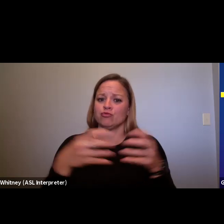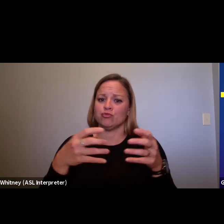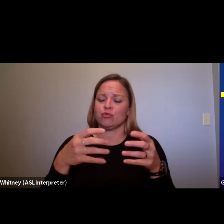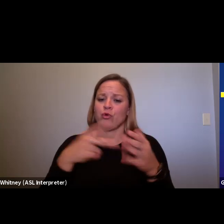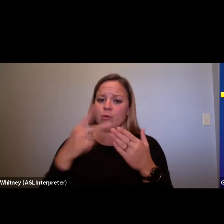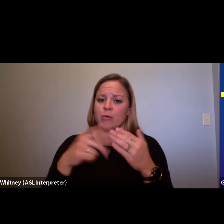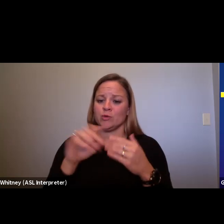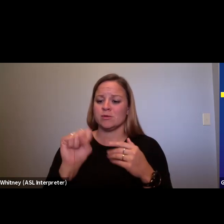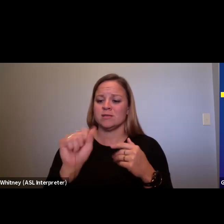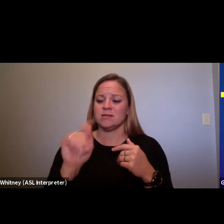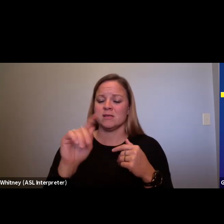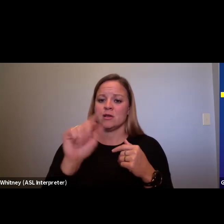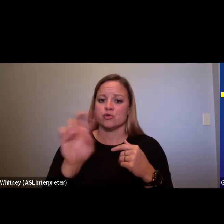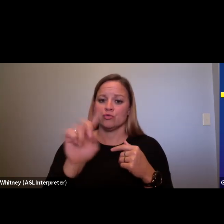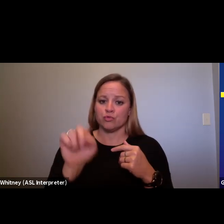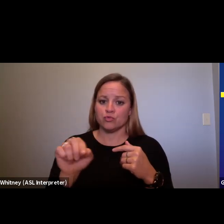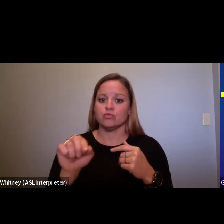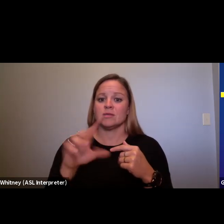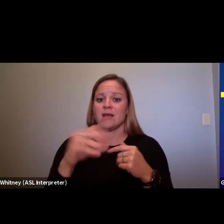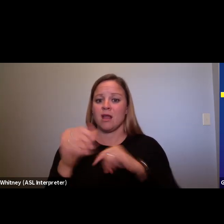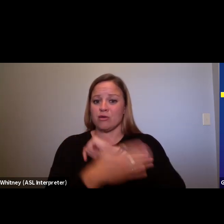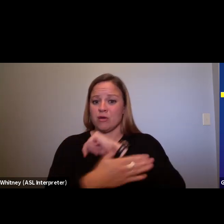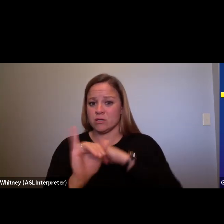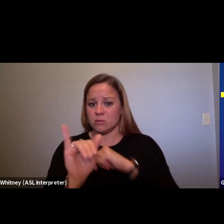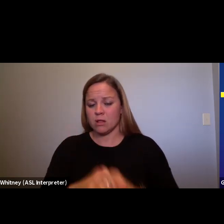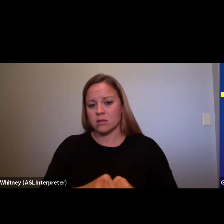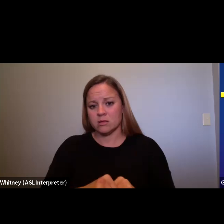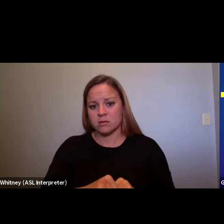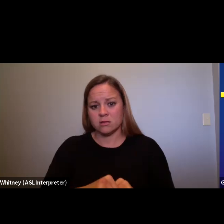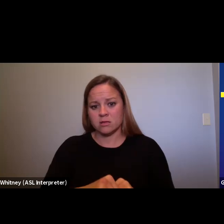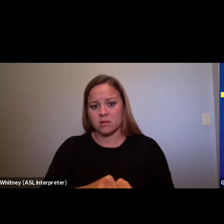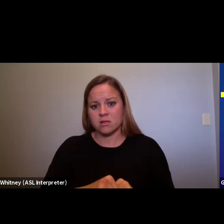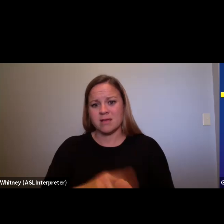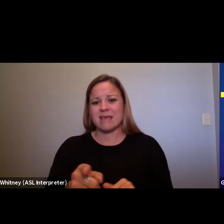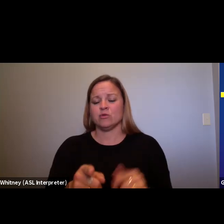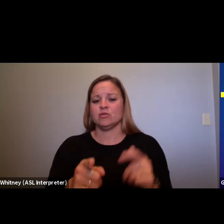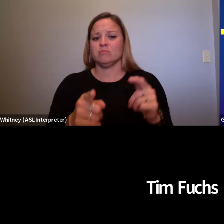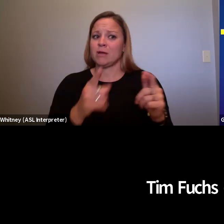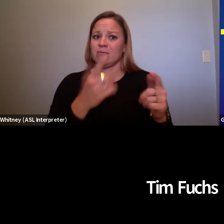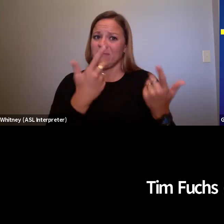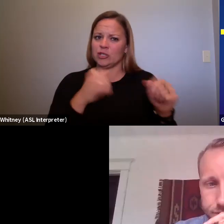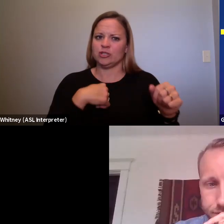San Benito County as well. But it's building from that relationship that we already have in place.